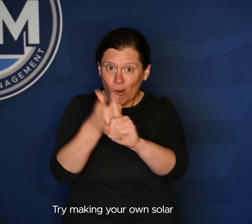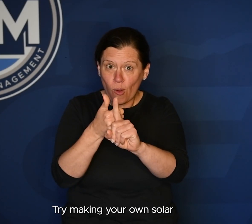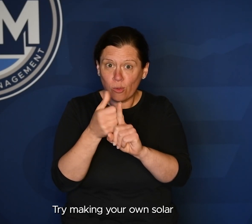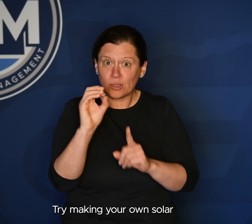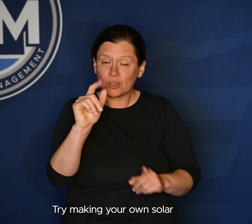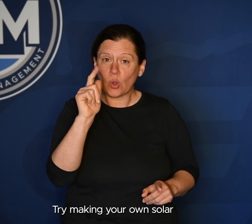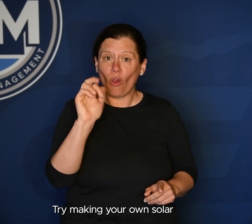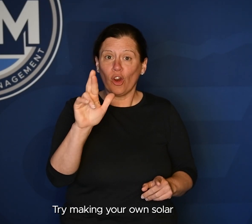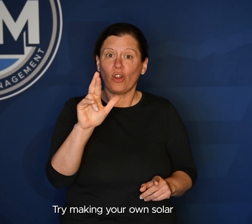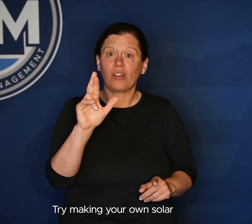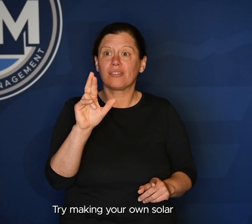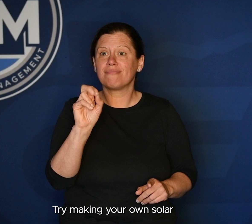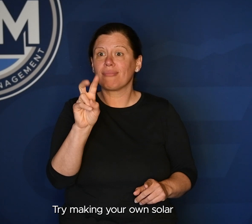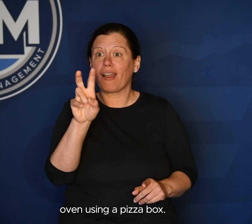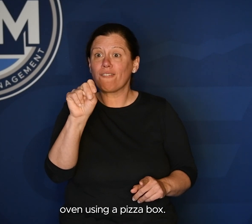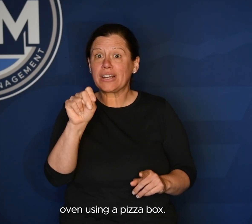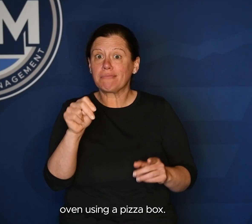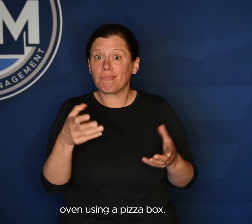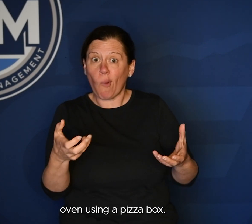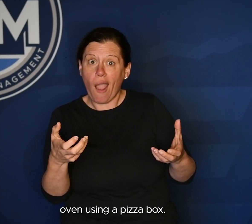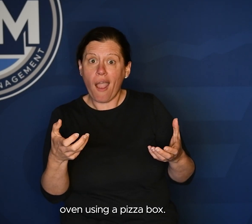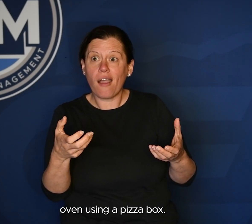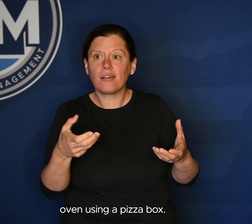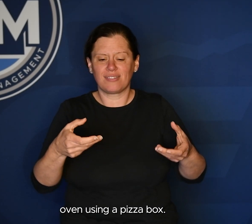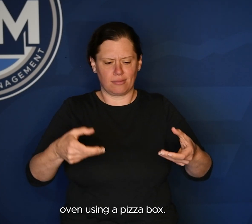Try making your own solar oven using a pizza box,